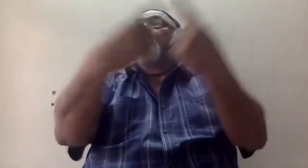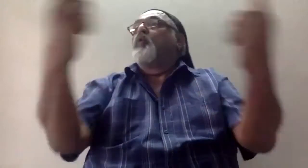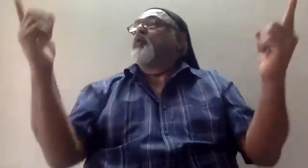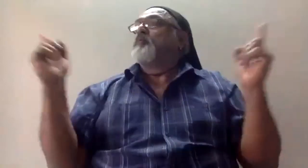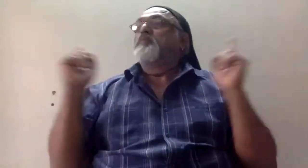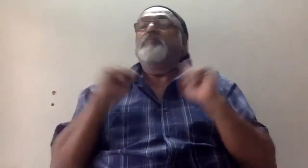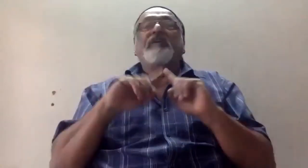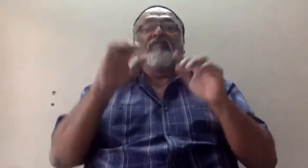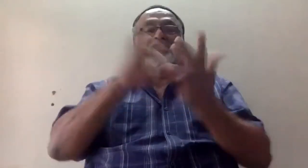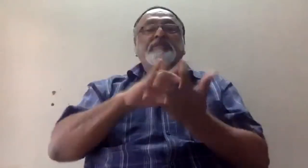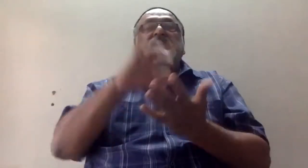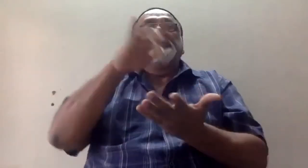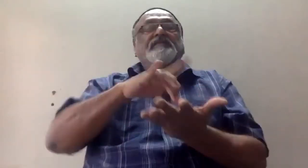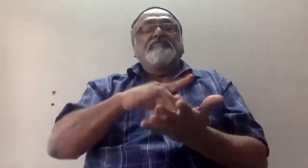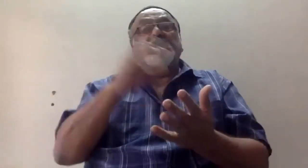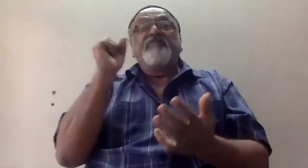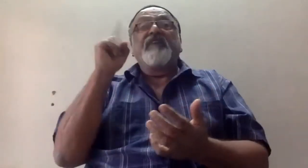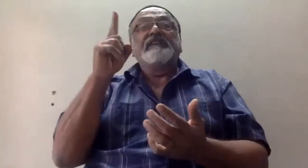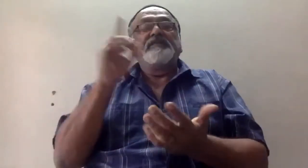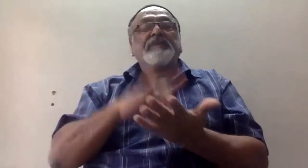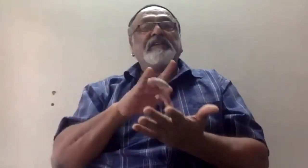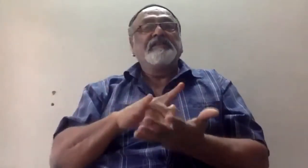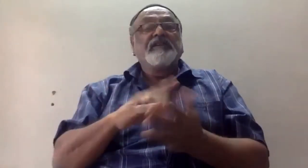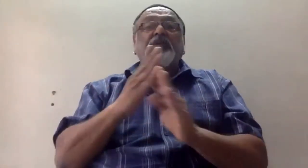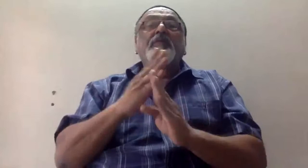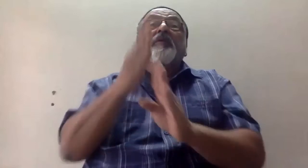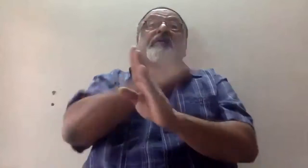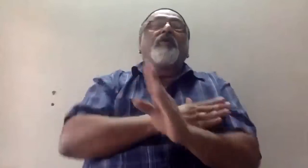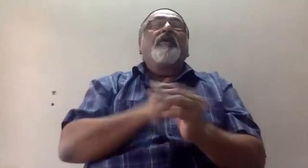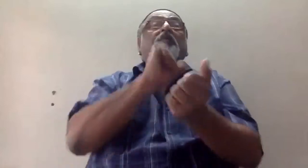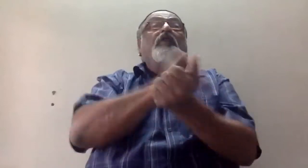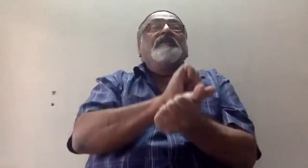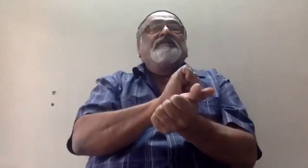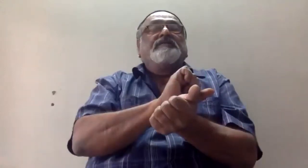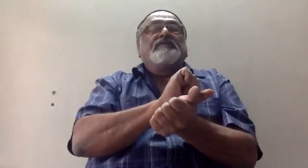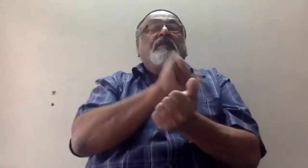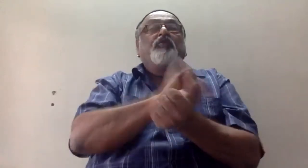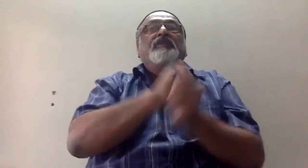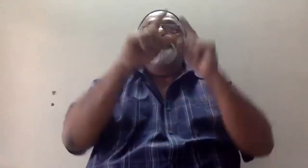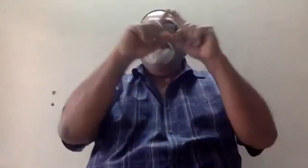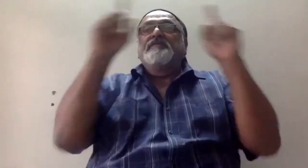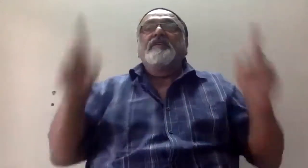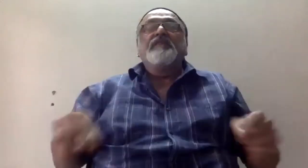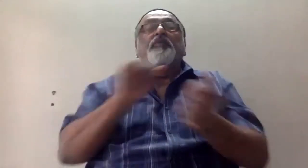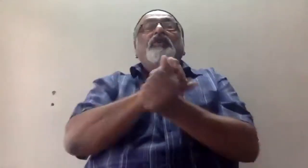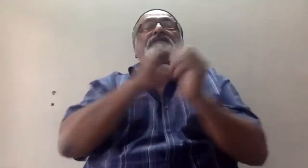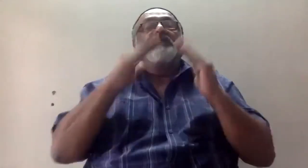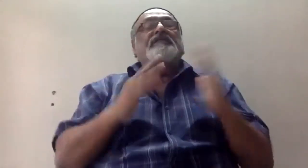to justice. I think even before that, I would come to police stations, especially when it comes to crimes. So we look at police